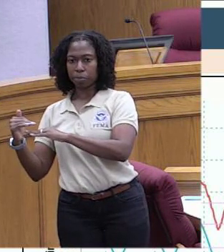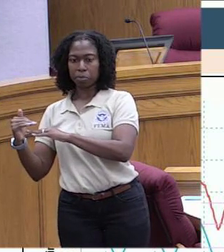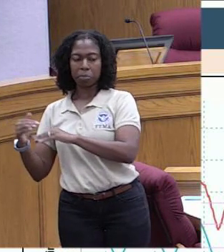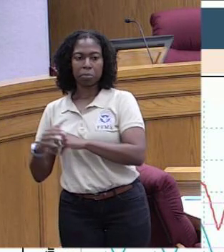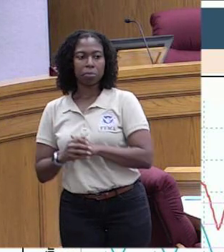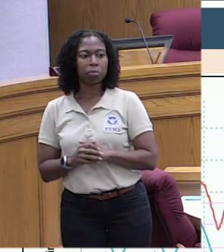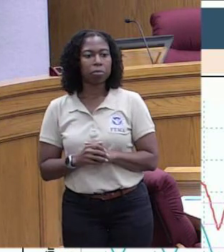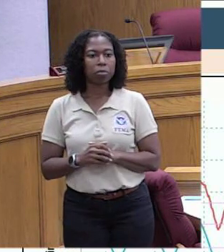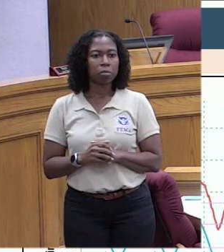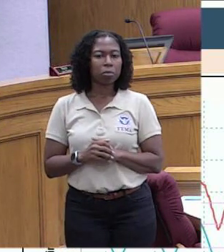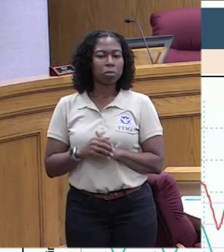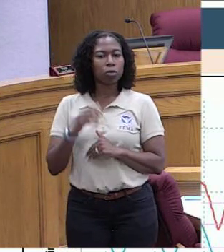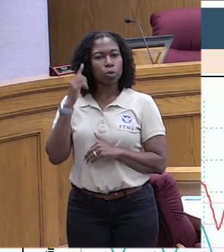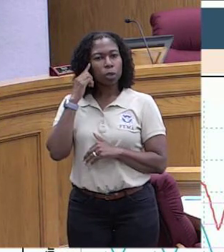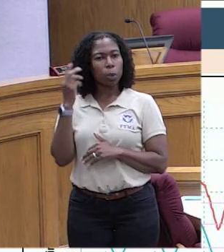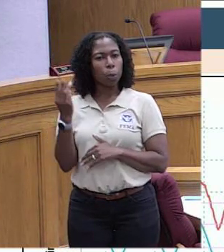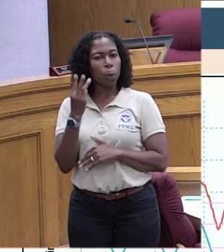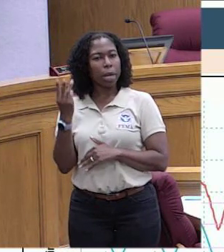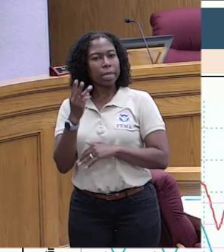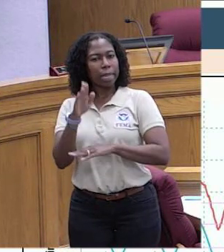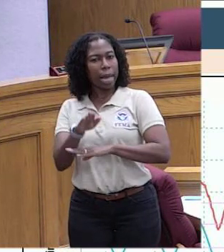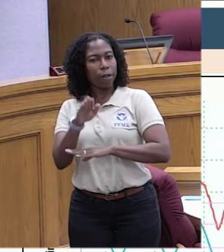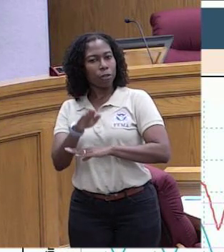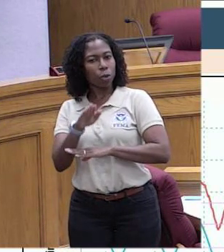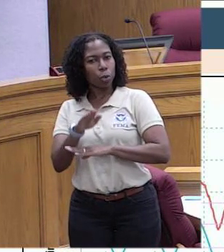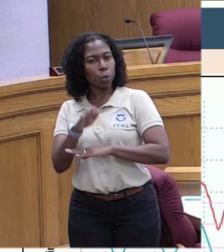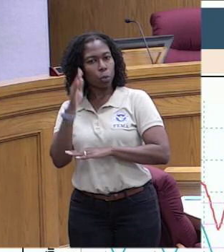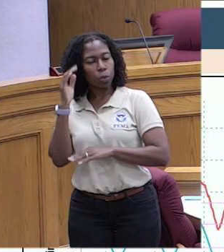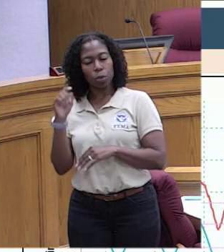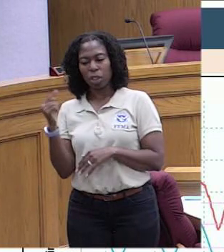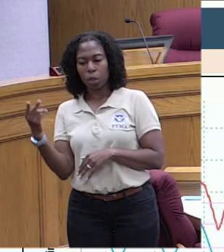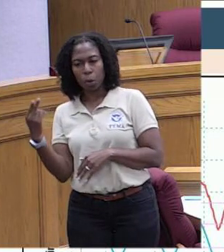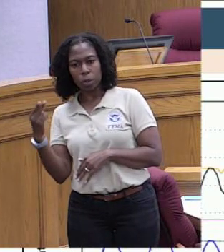by either Wednesday afternoon or Thursday.